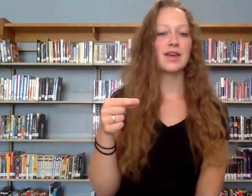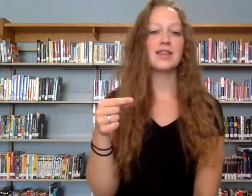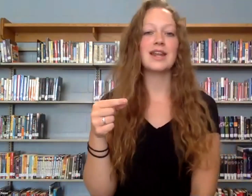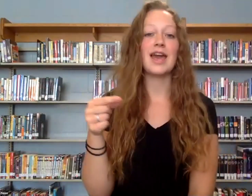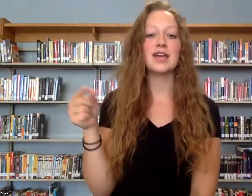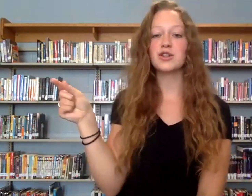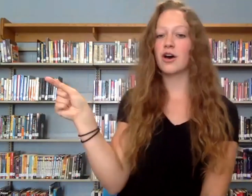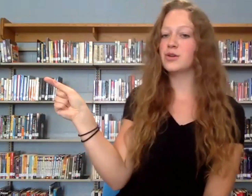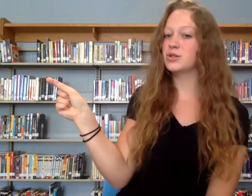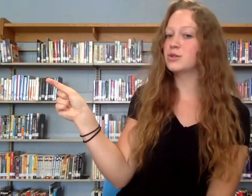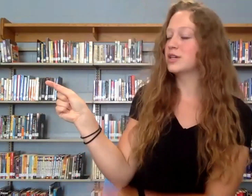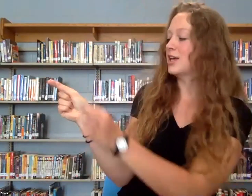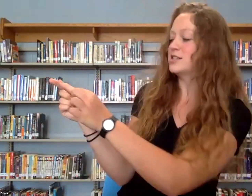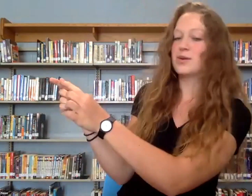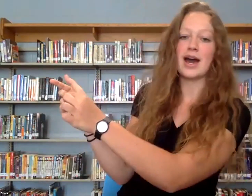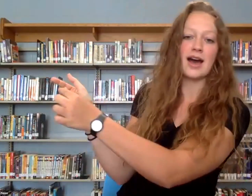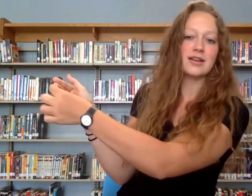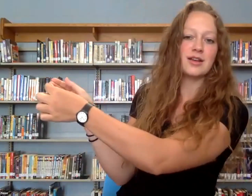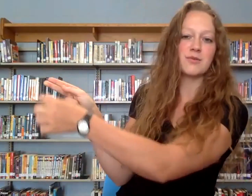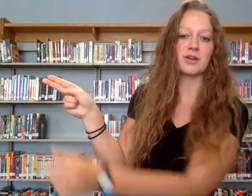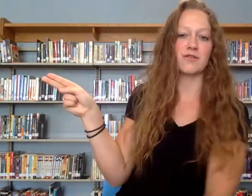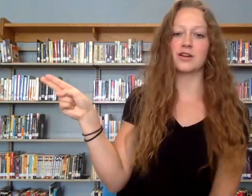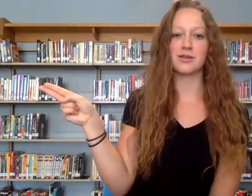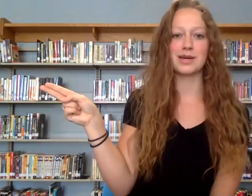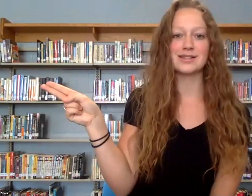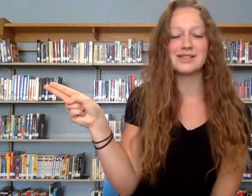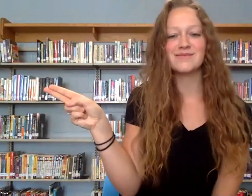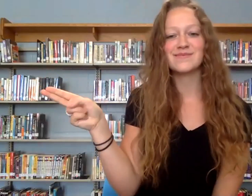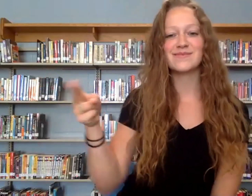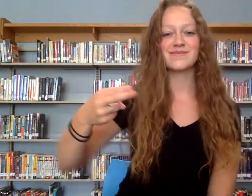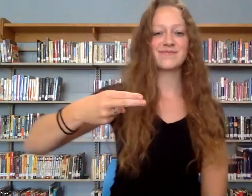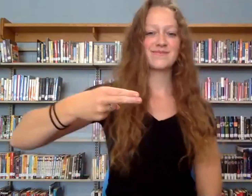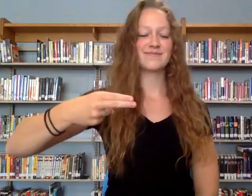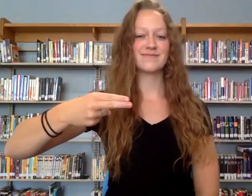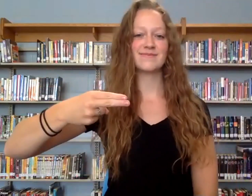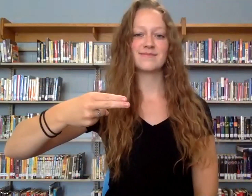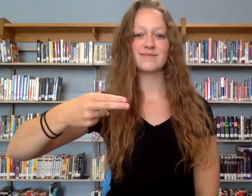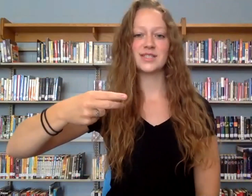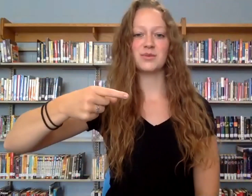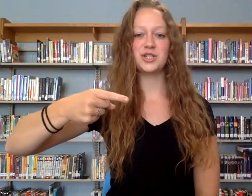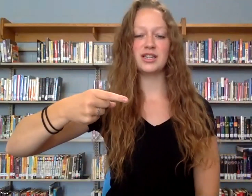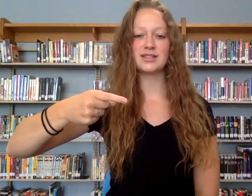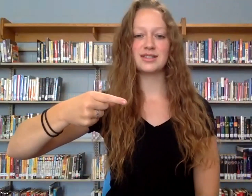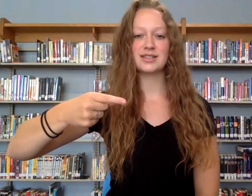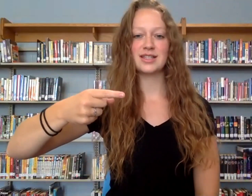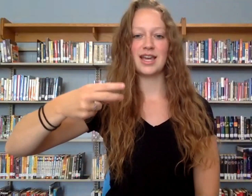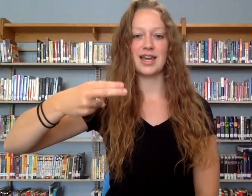then H, all you do is you add your middle finger to the mix. So G and